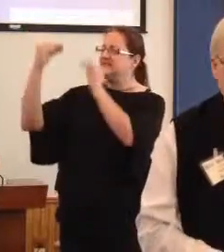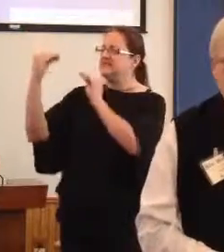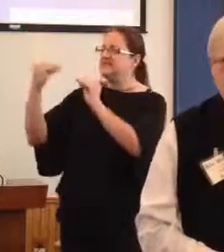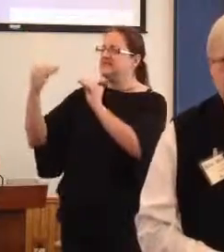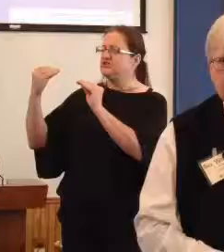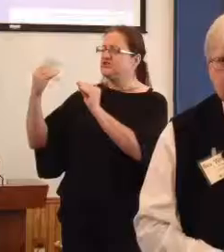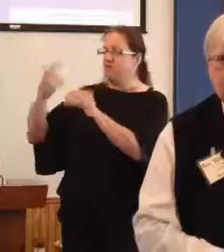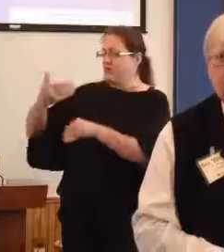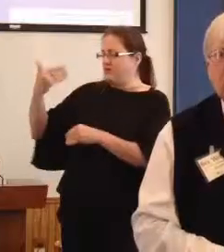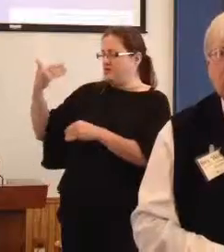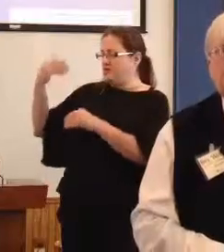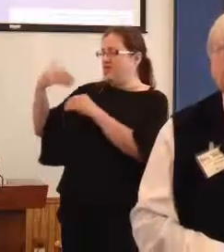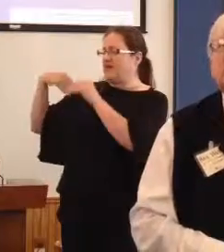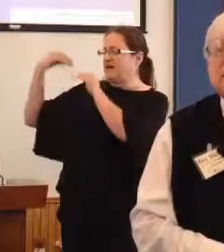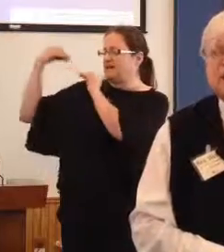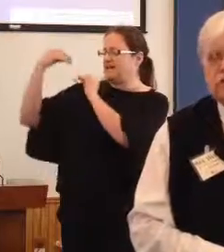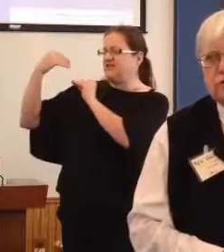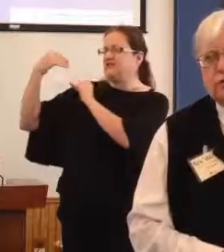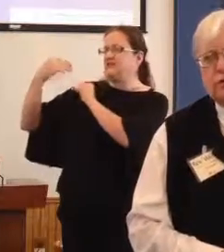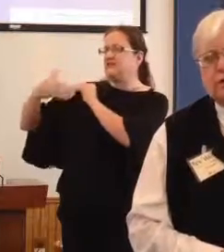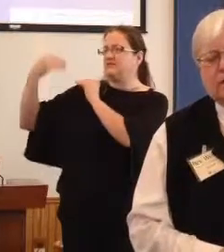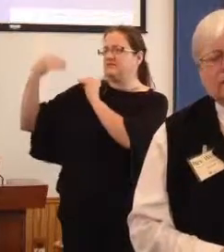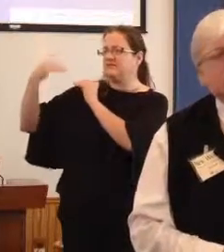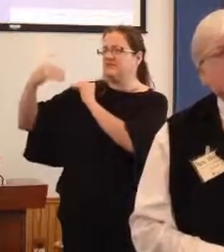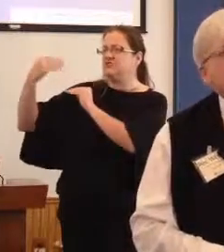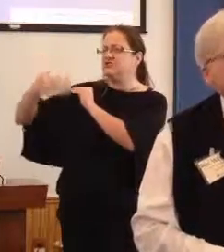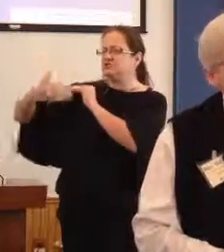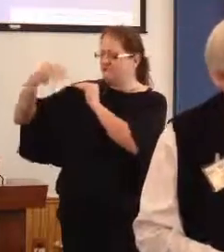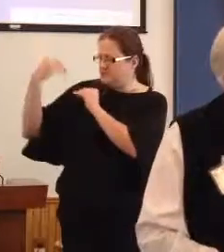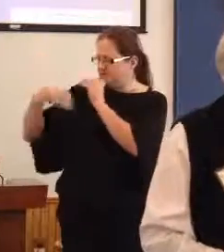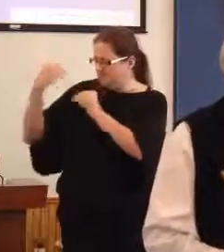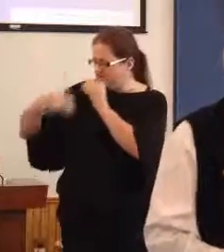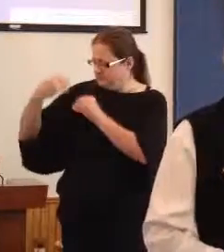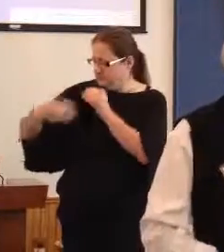us and who continues